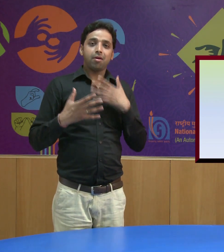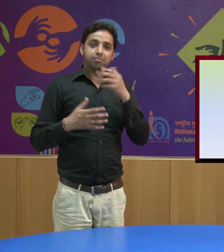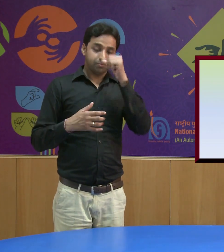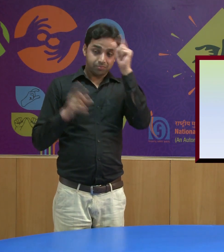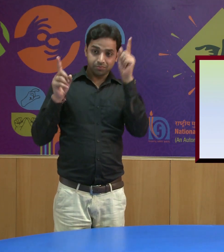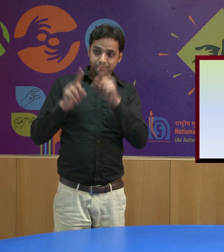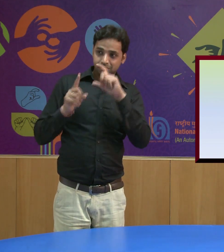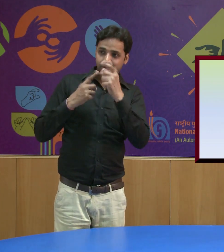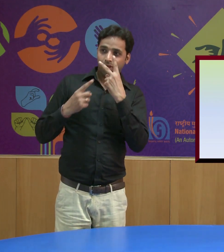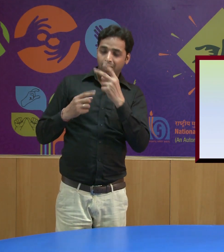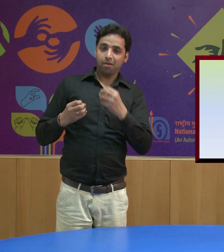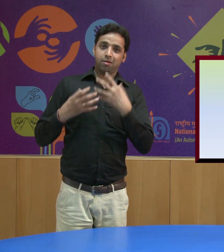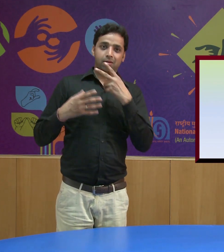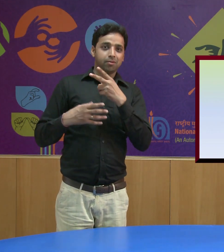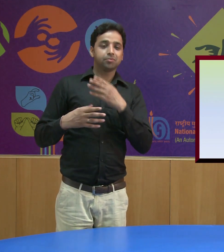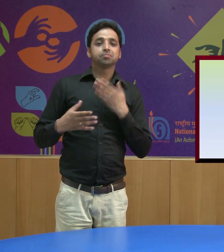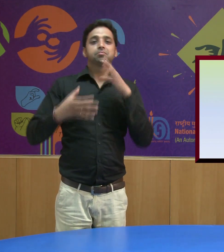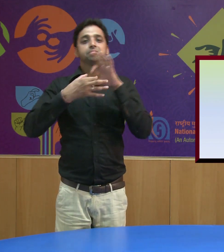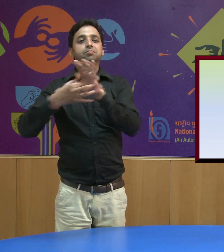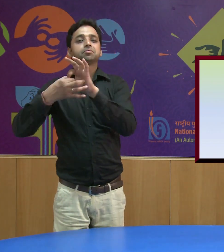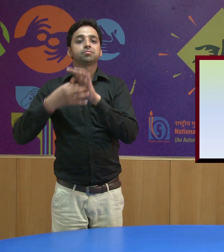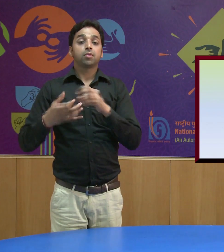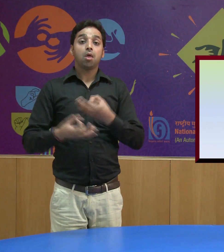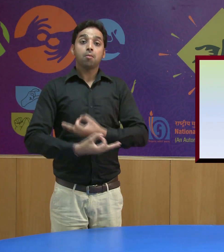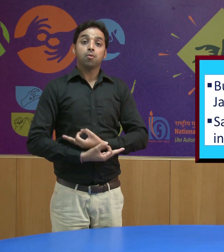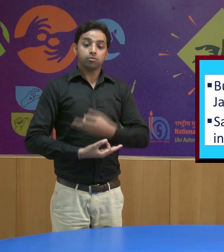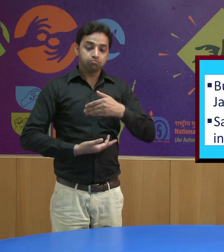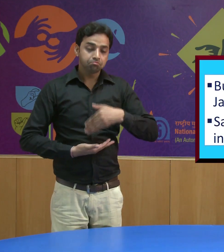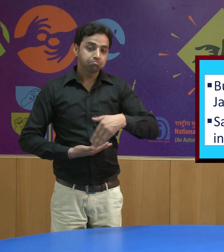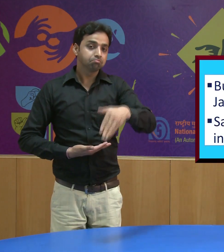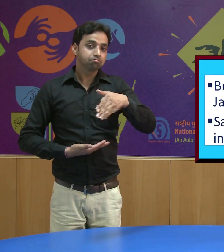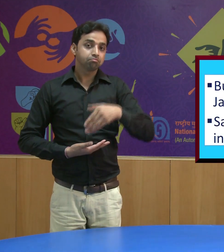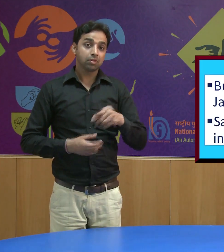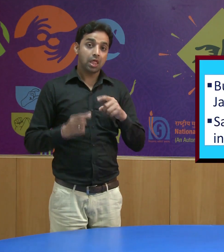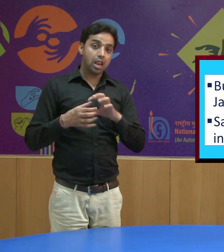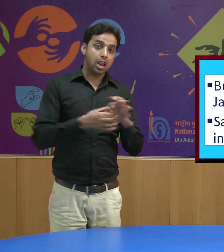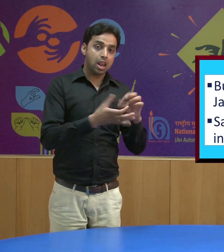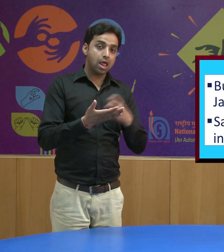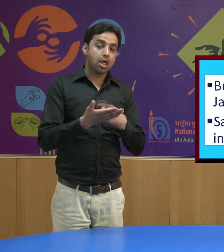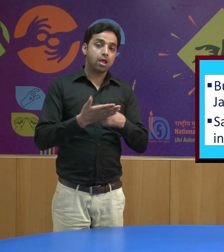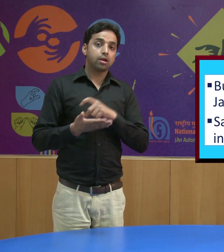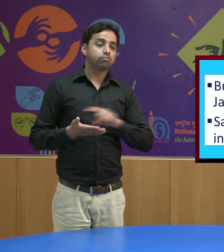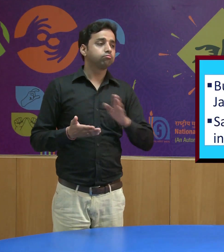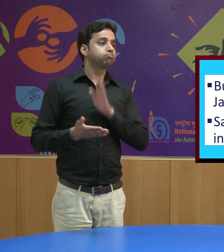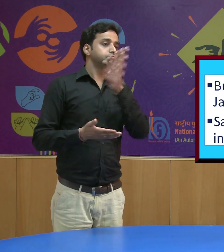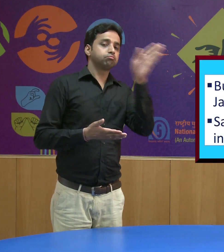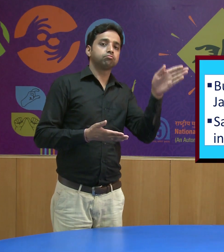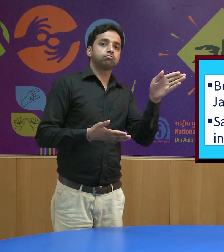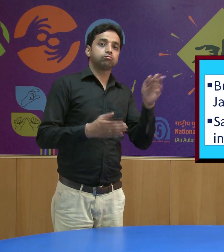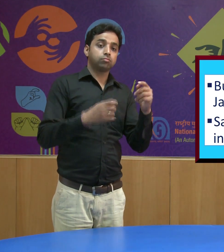culture. Buddhist religion went to Japan from Korea.